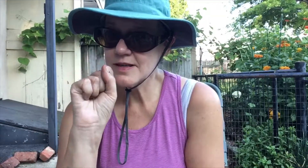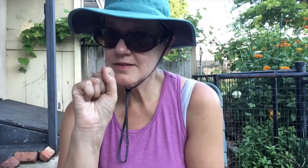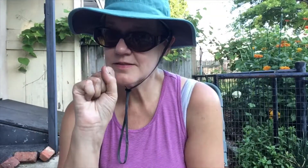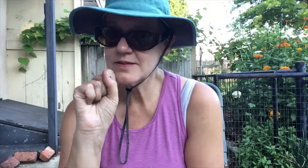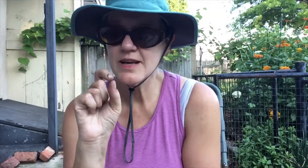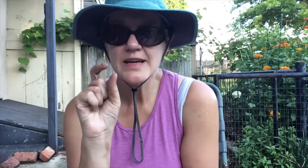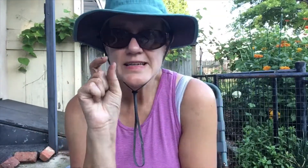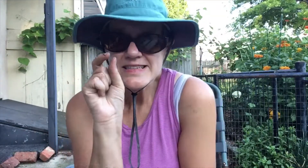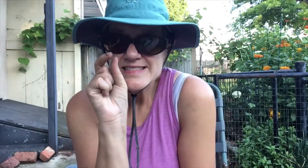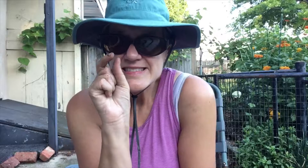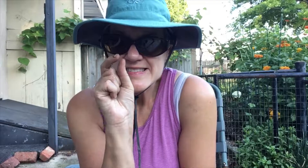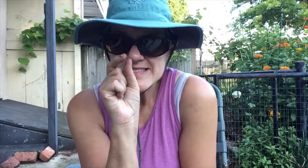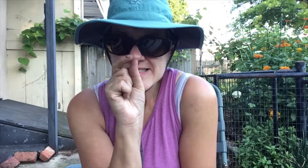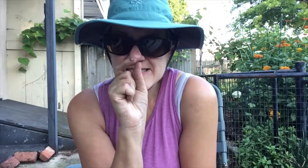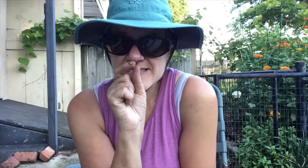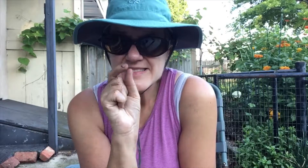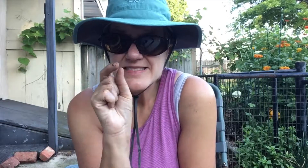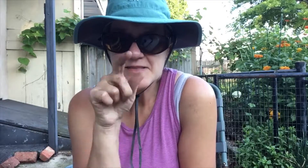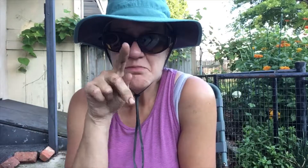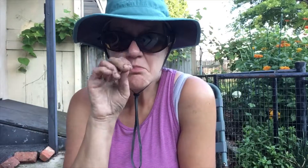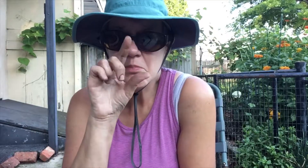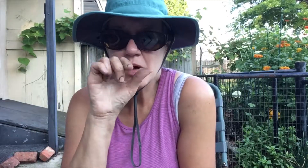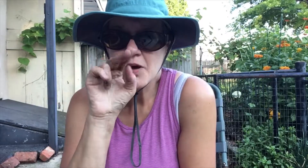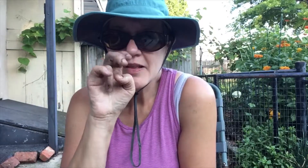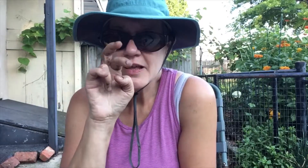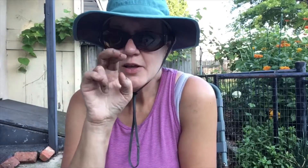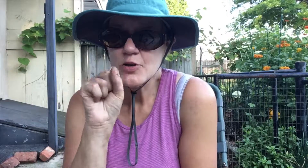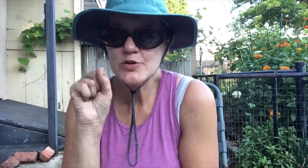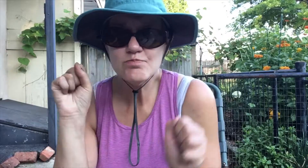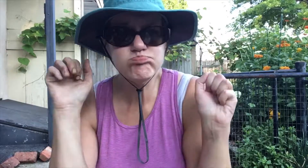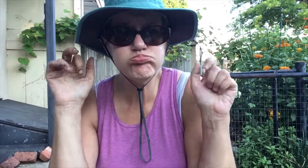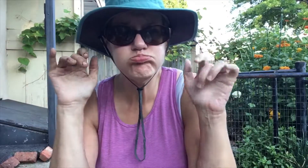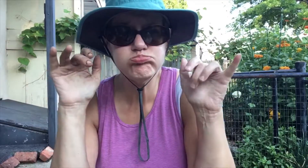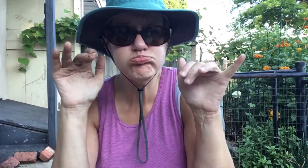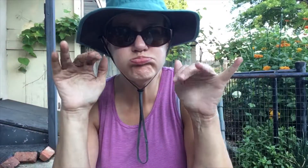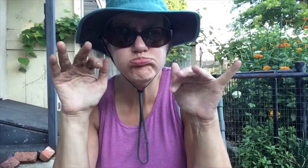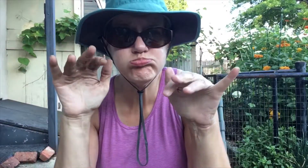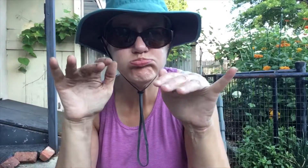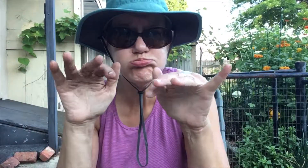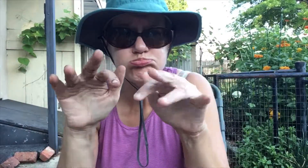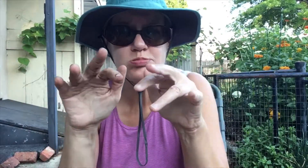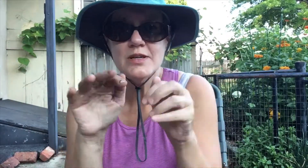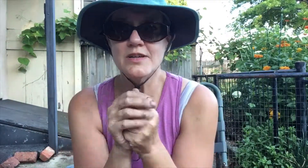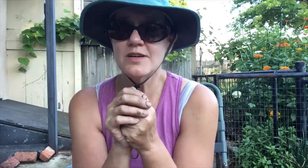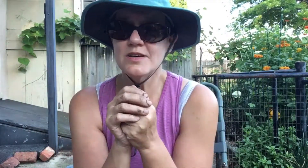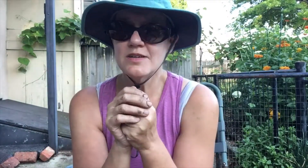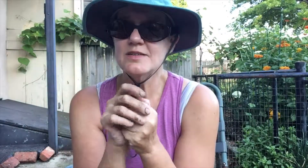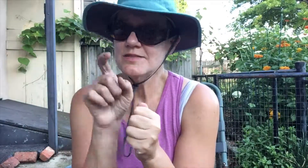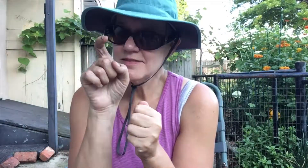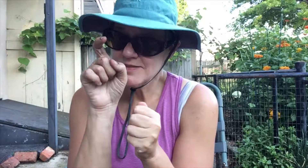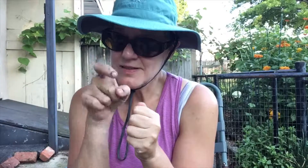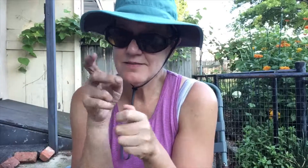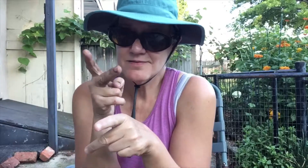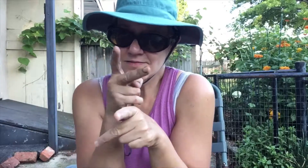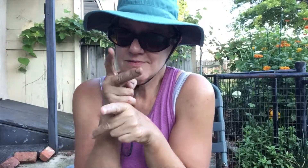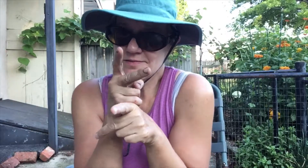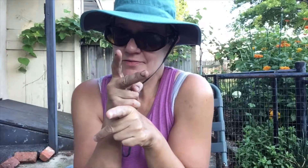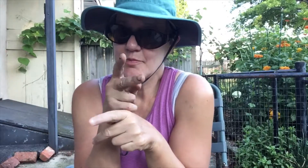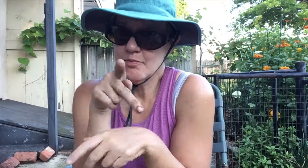little tiny insects come and pollinate all those tiny flowers, and we really need to